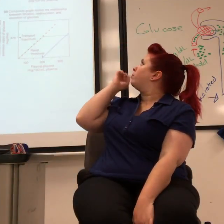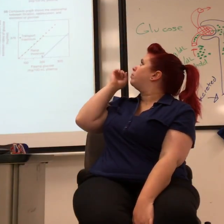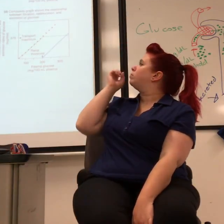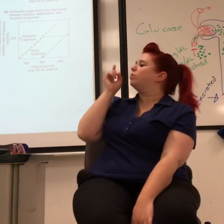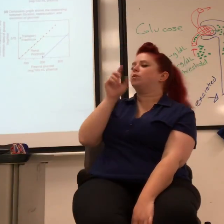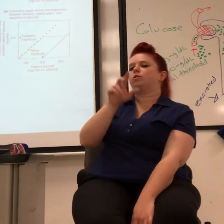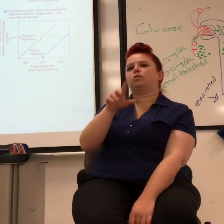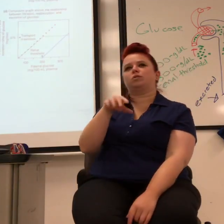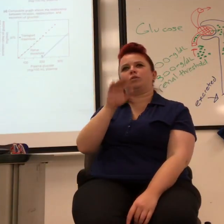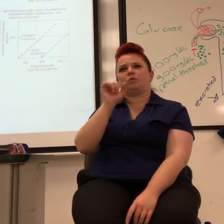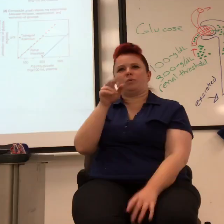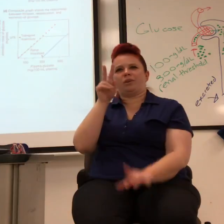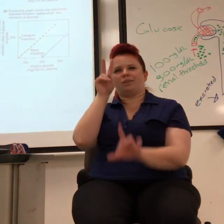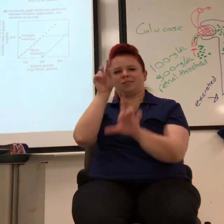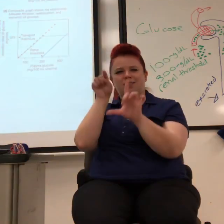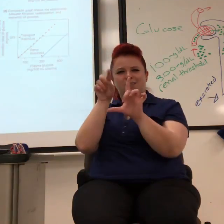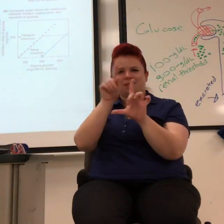Okay, so know how to read these graphs.